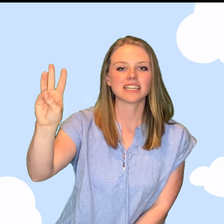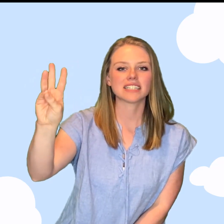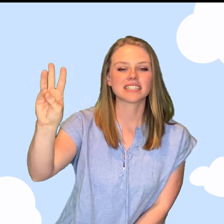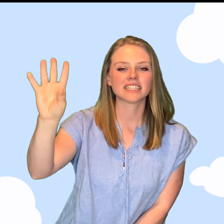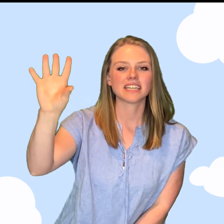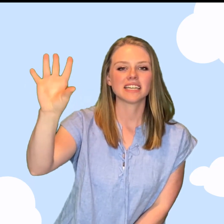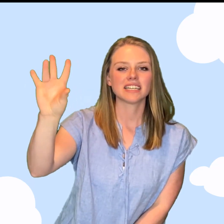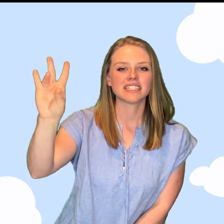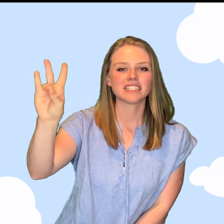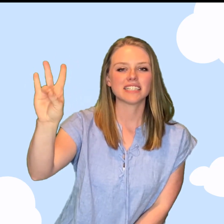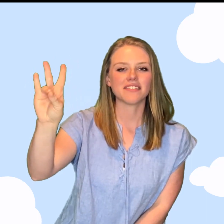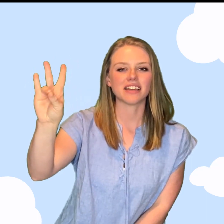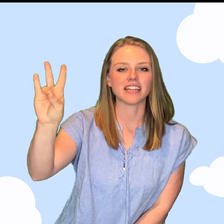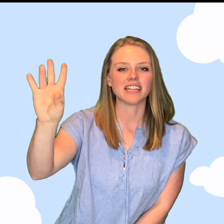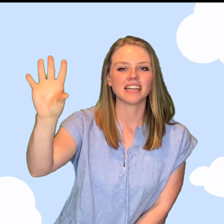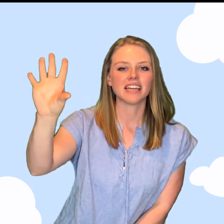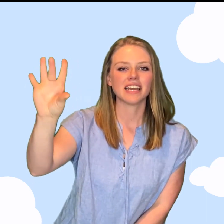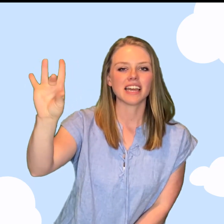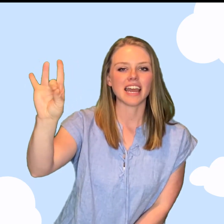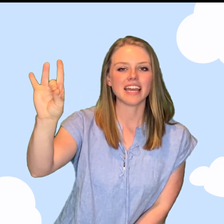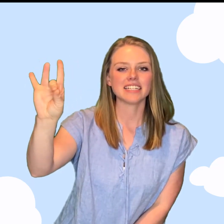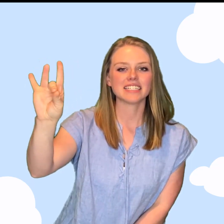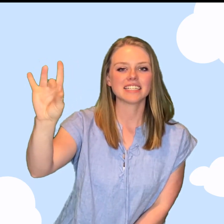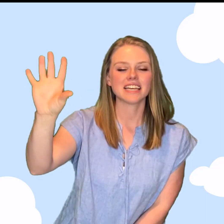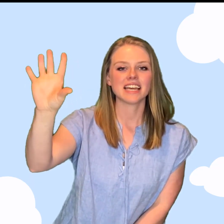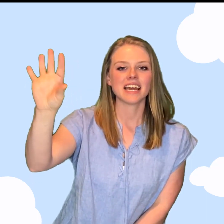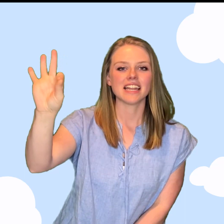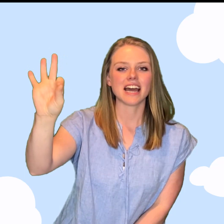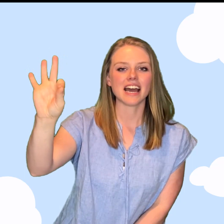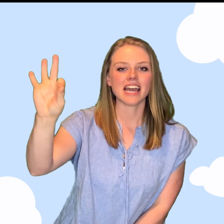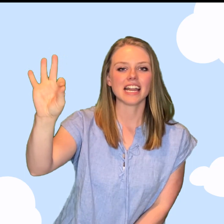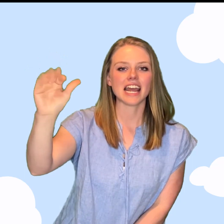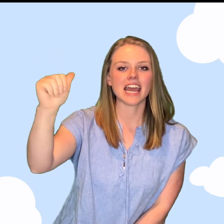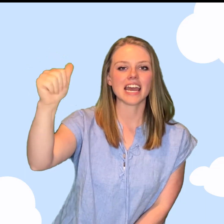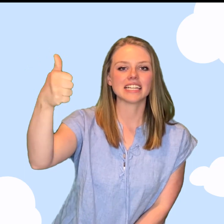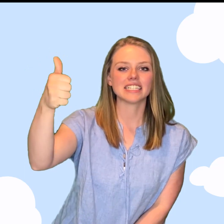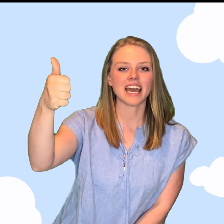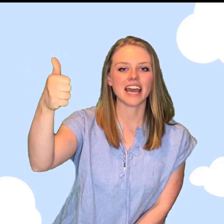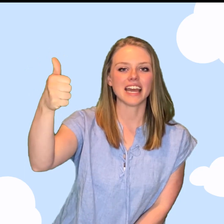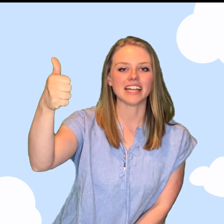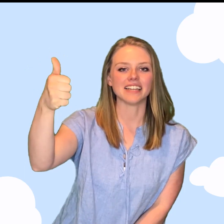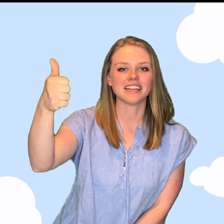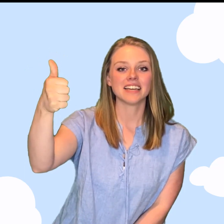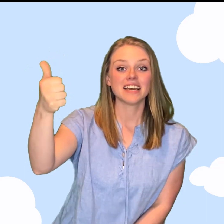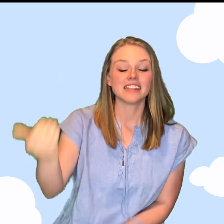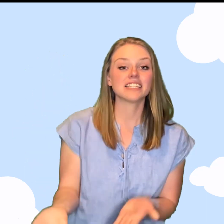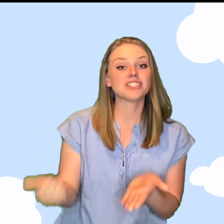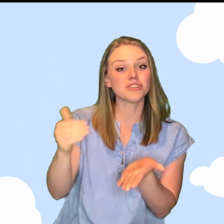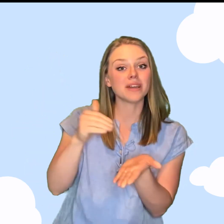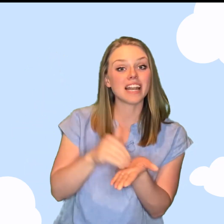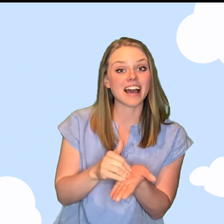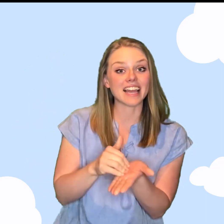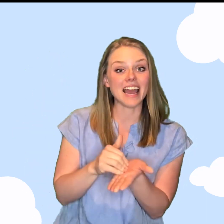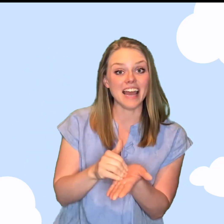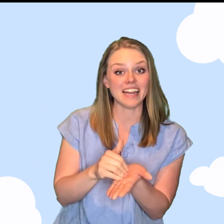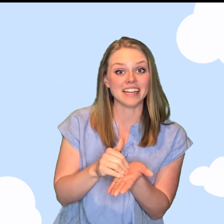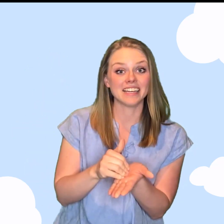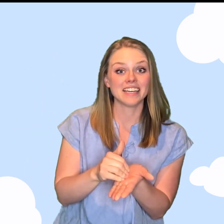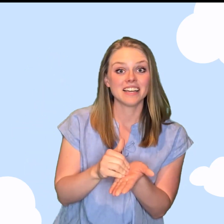6, 7, 8, 9, and 10. Let's do it again.